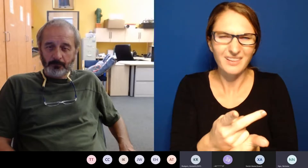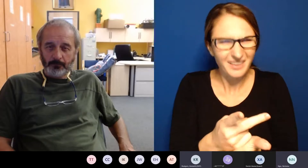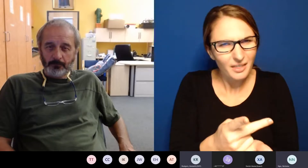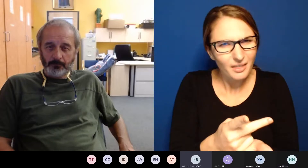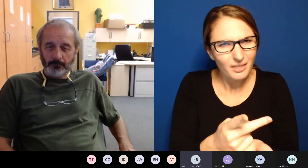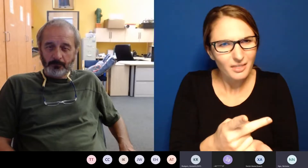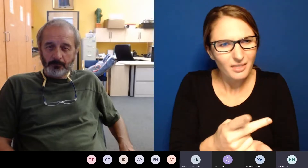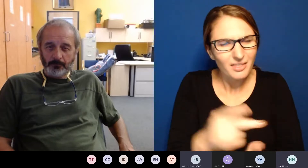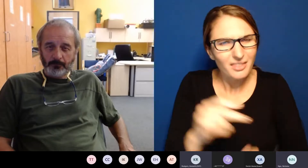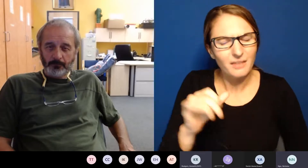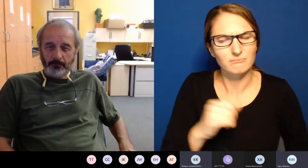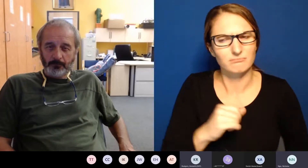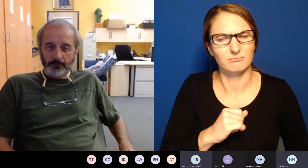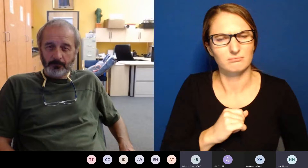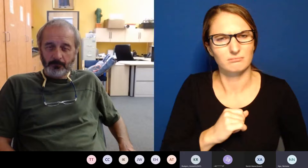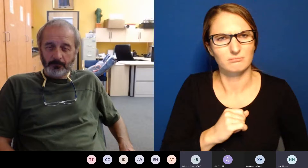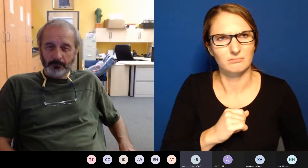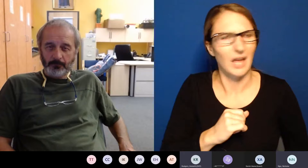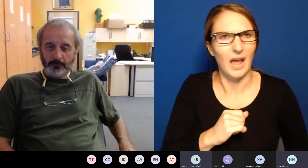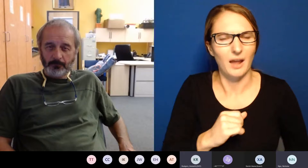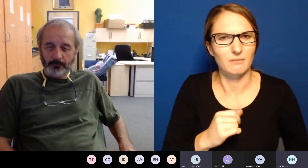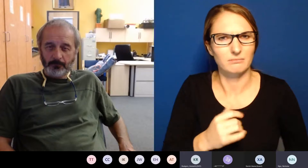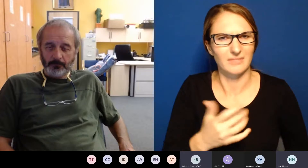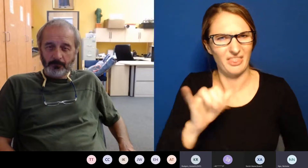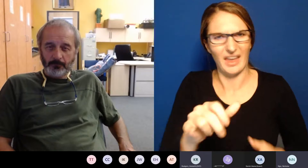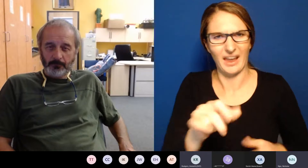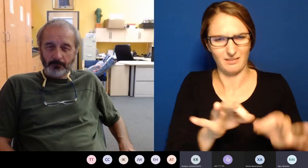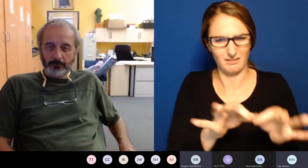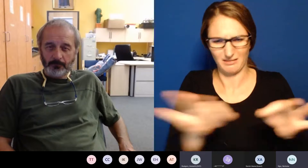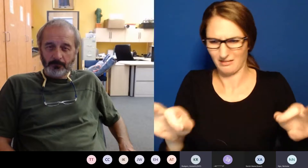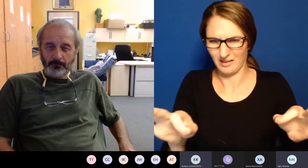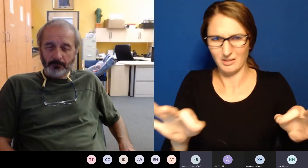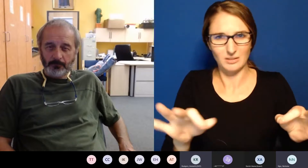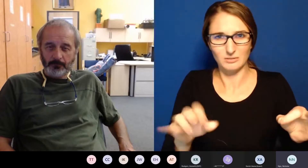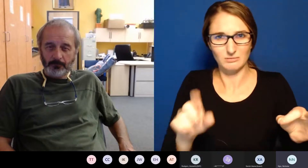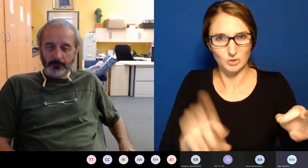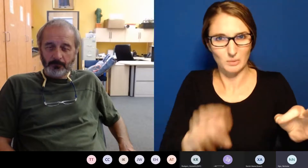Was that just kind of an out of place statement?